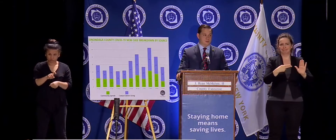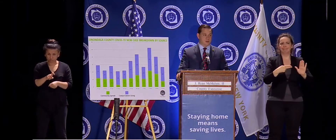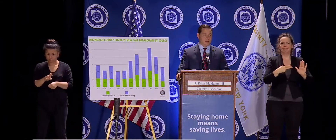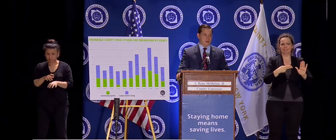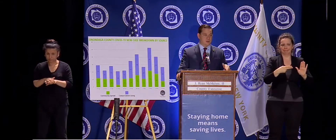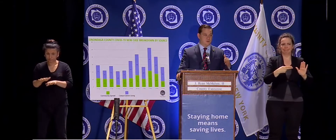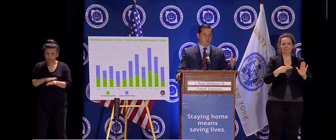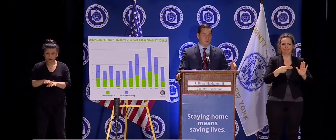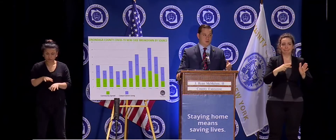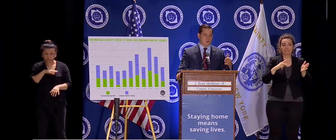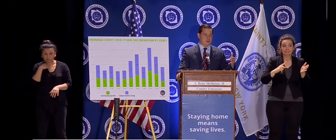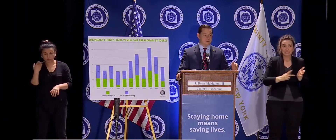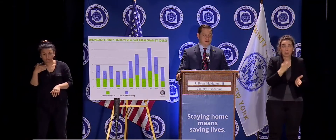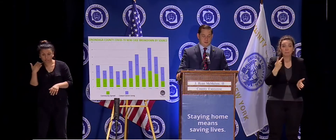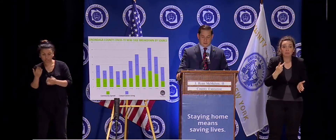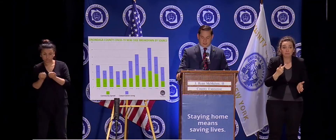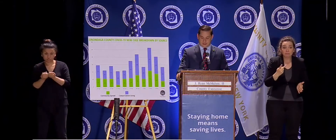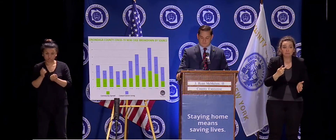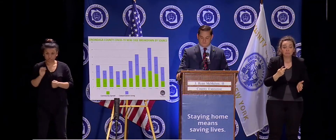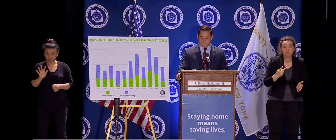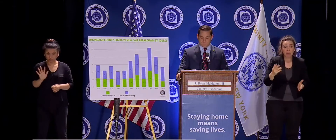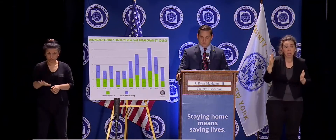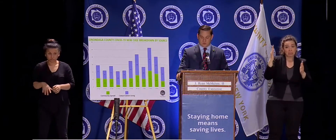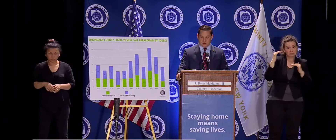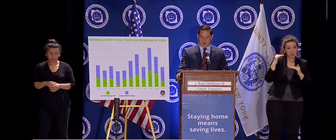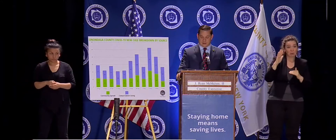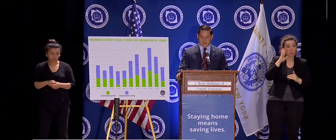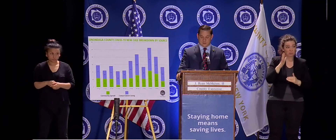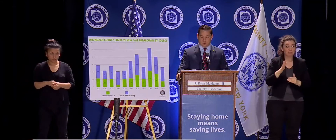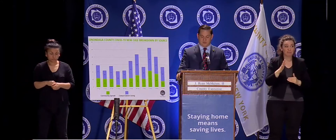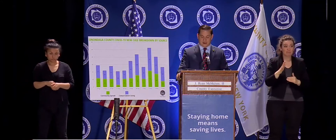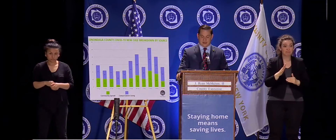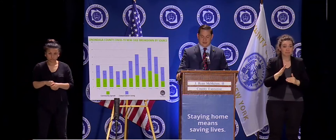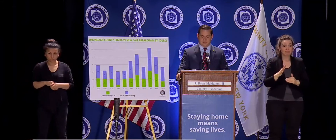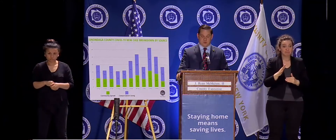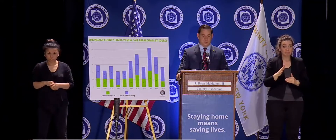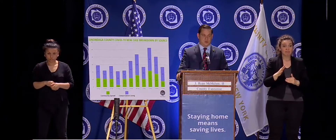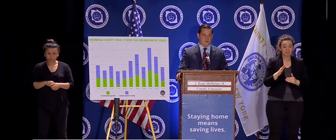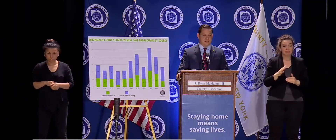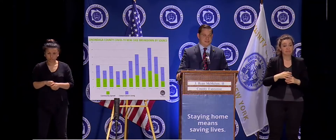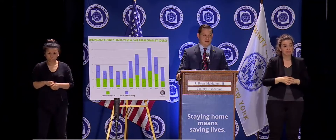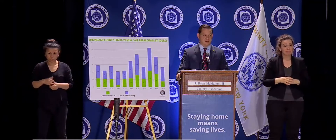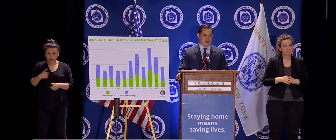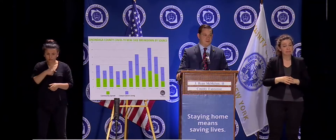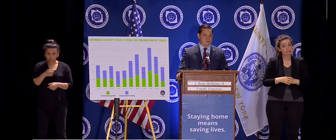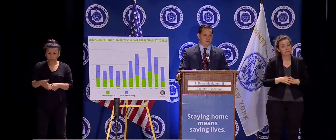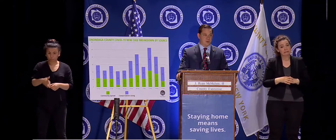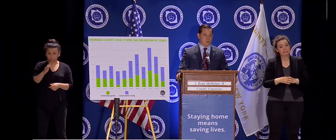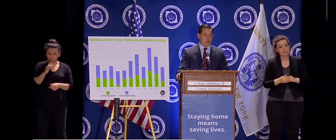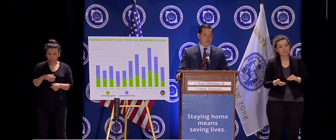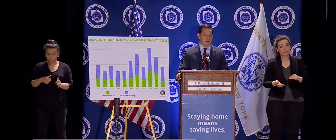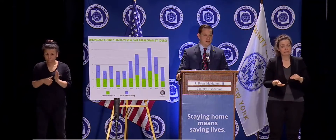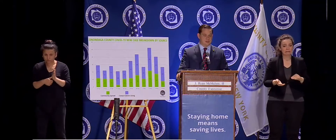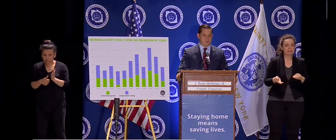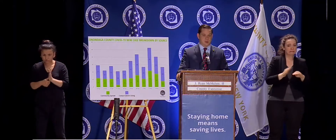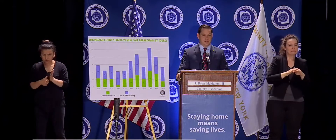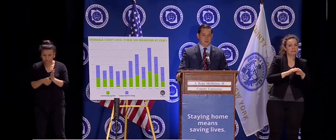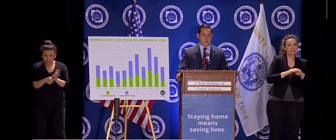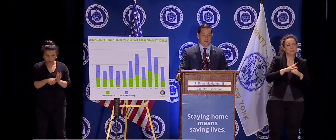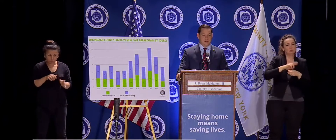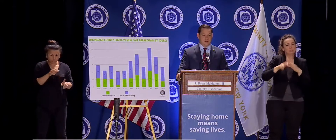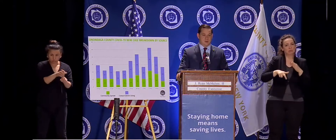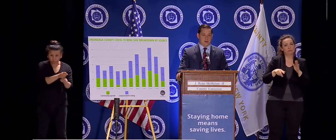outcomes in the future, as we've done a lot to prevent and preserve and save lives with our proactive testing,